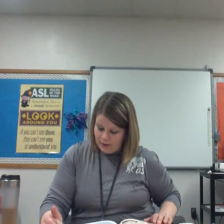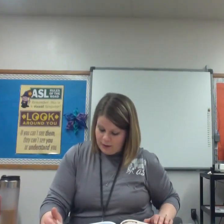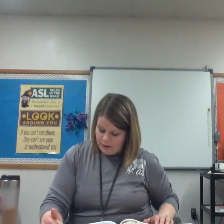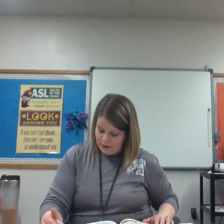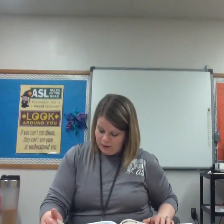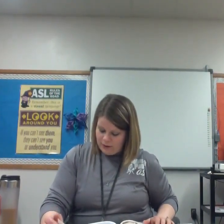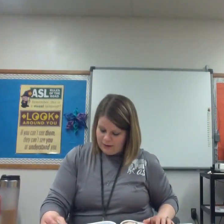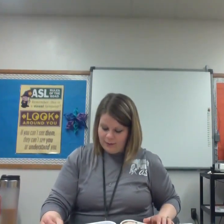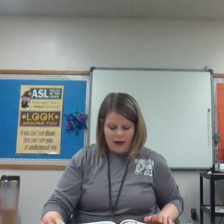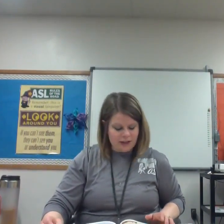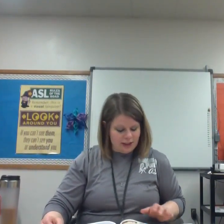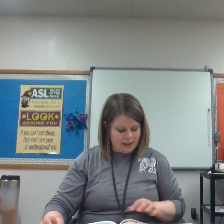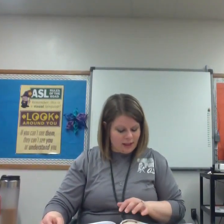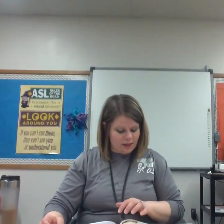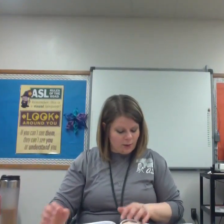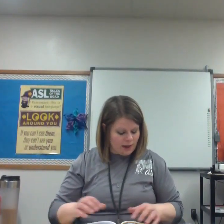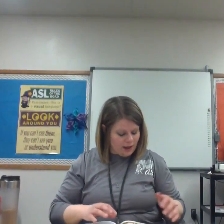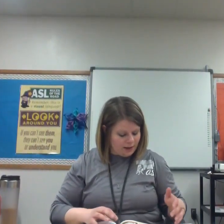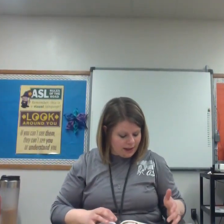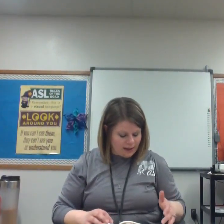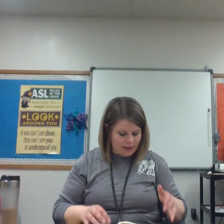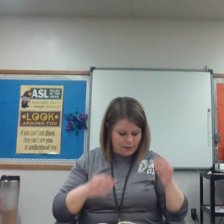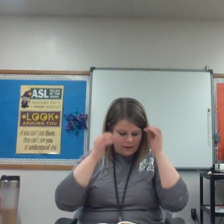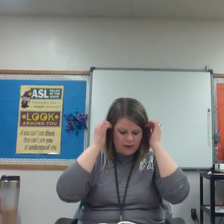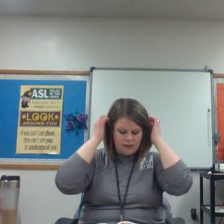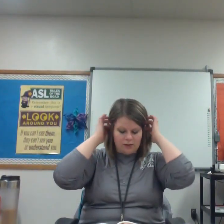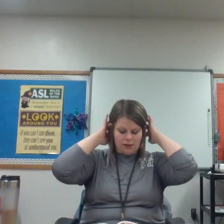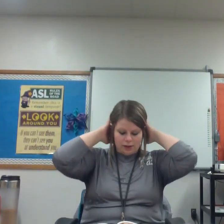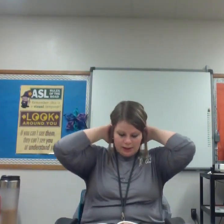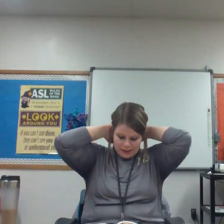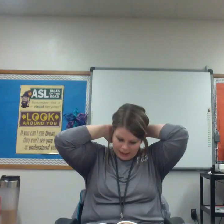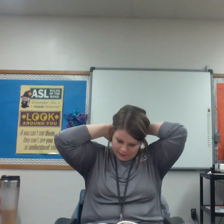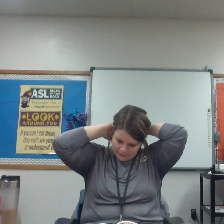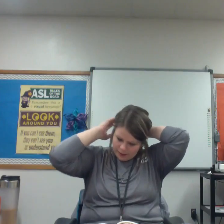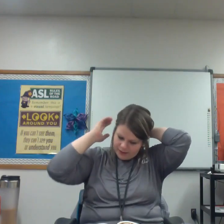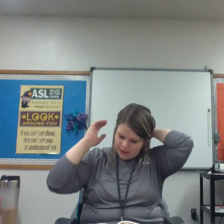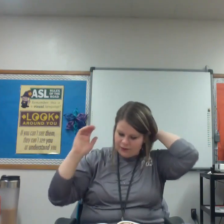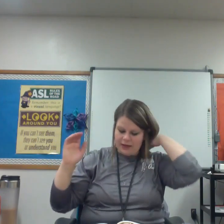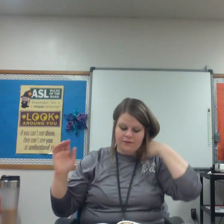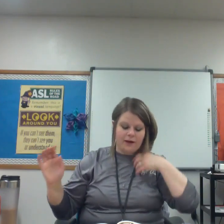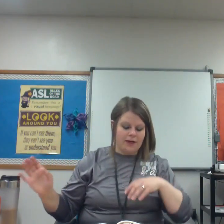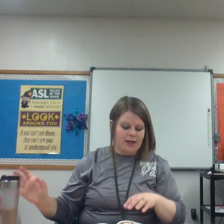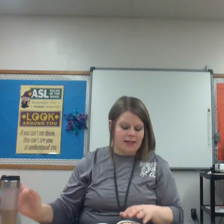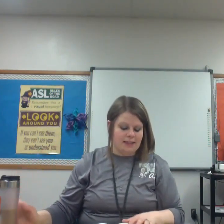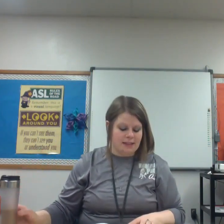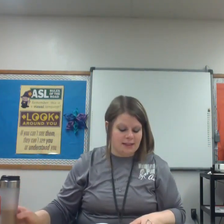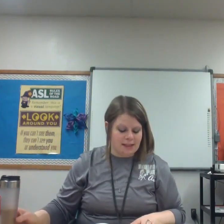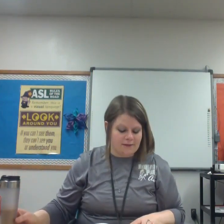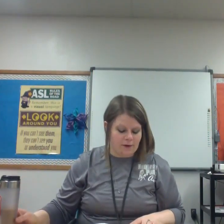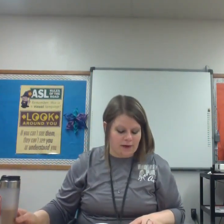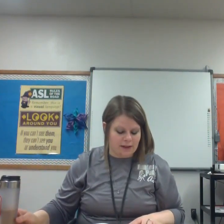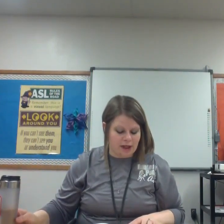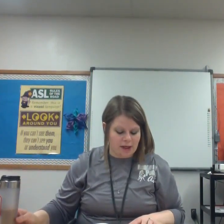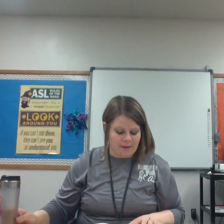191. Yeah, we're actually going to start quick on the Gallaudet University so you can learn this sign. So I'm just going to read it. Founded in 1864 and chartered by